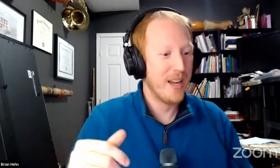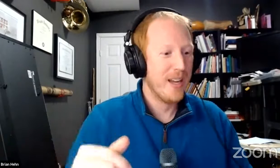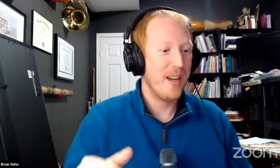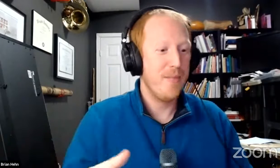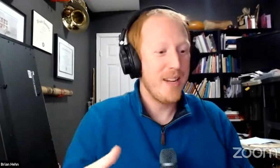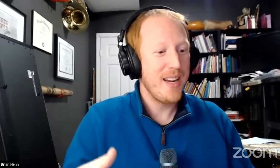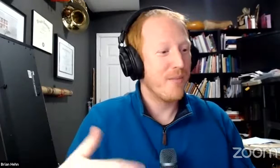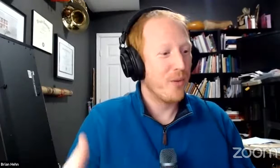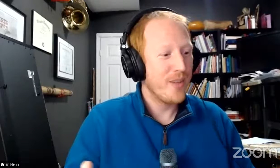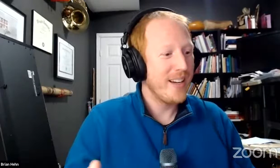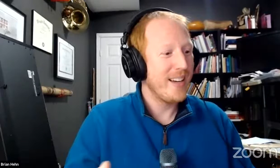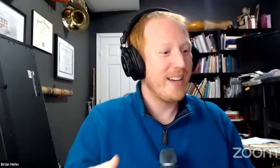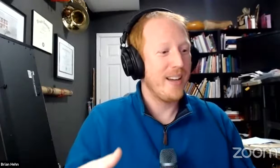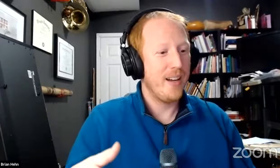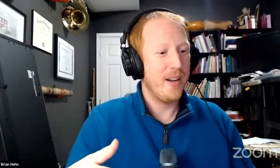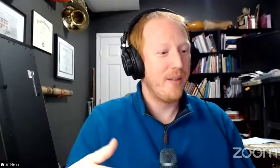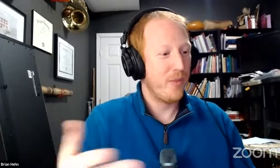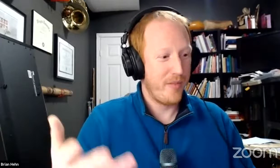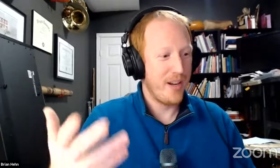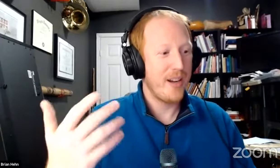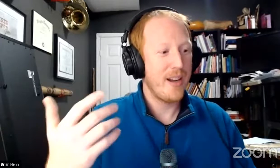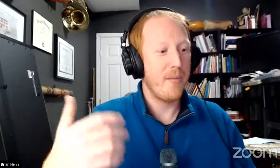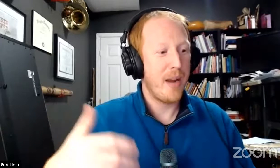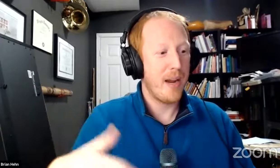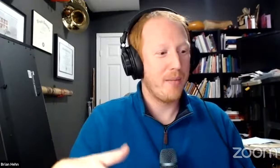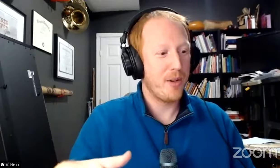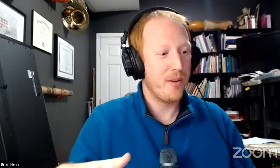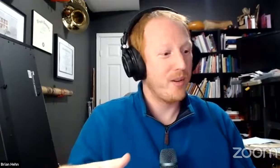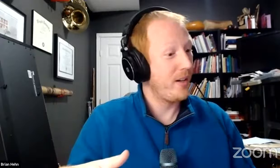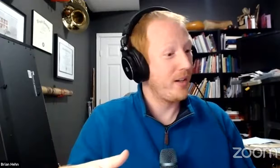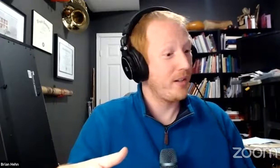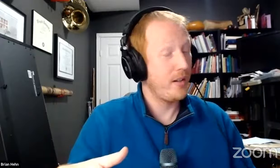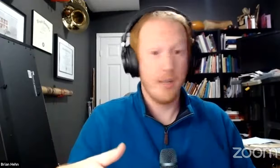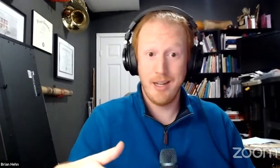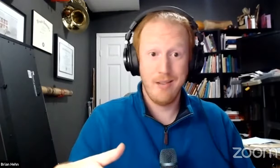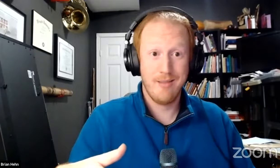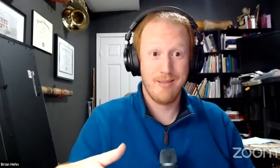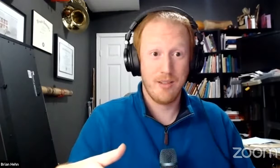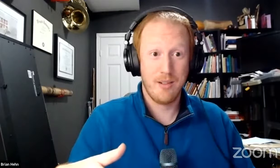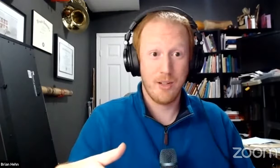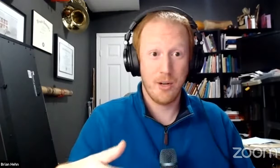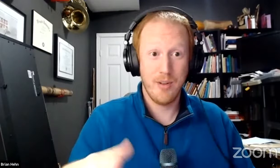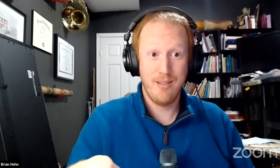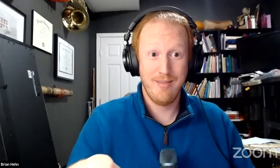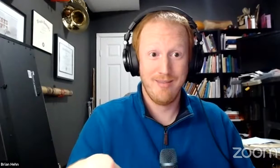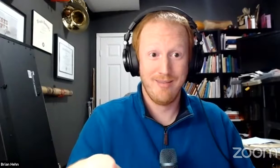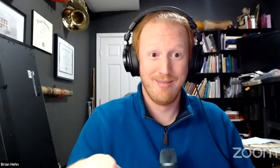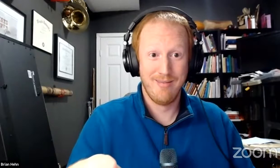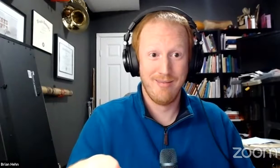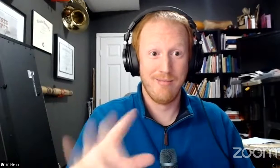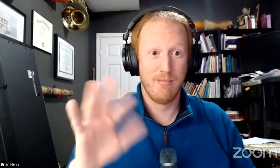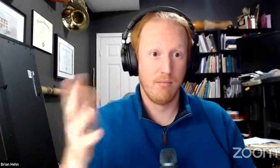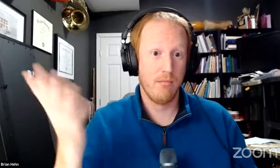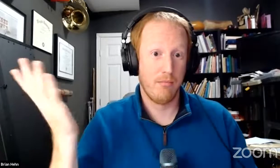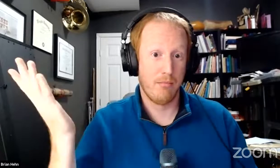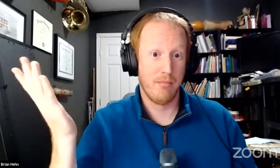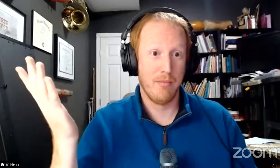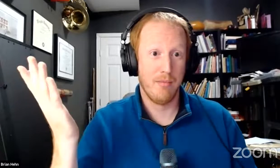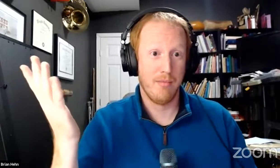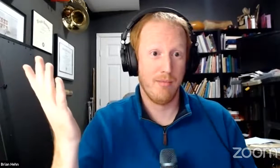each text writer who wrote the text, and you'll know the tunes because they're common Christmas tunes. One thing I will say up front is some of